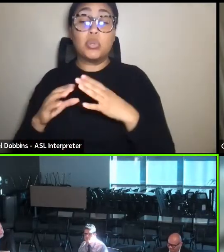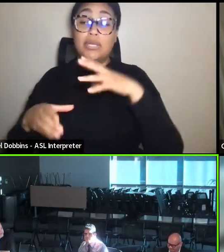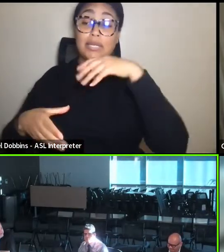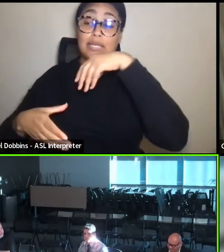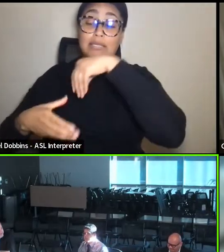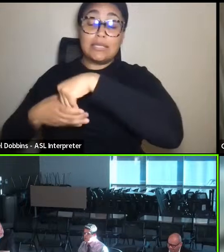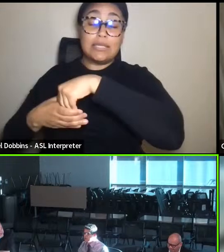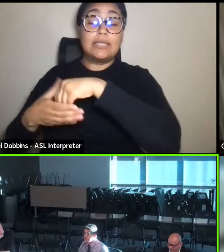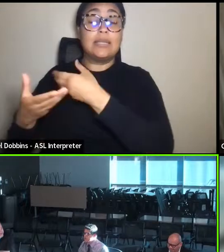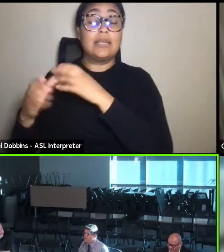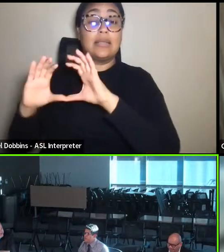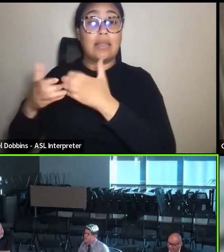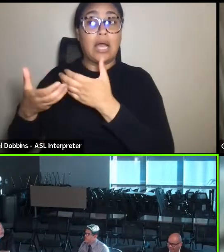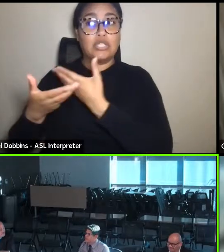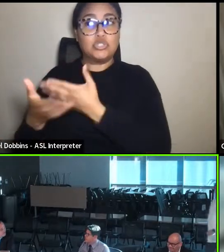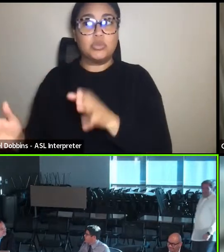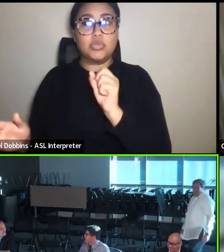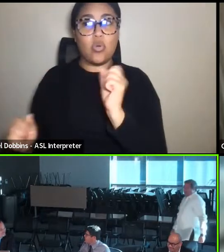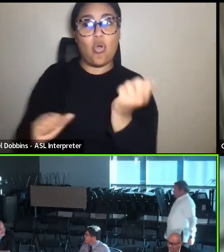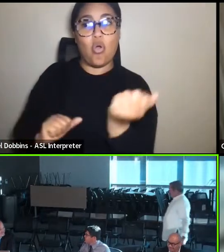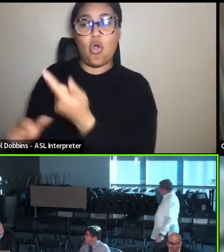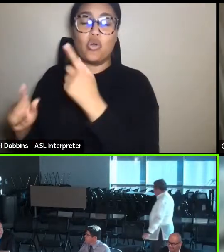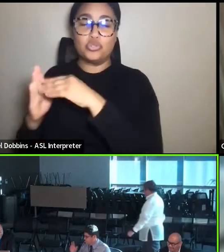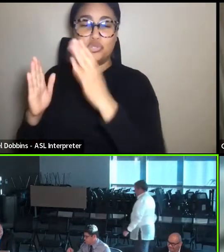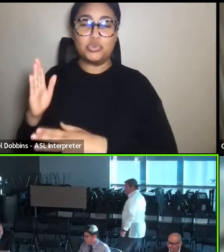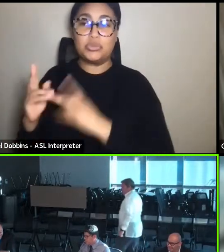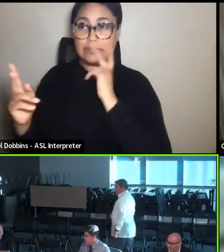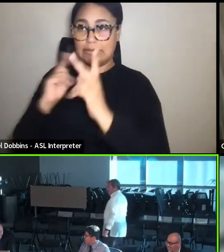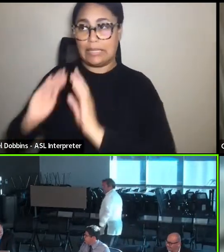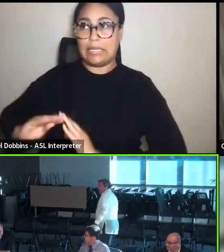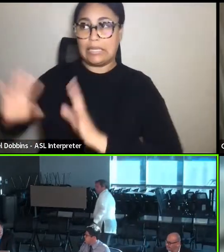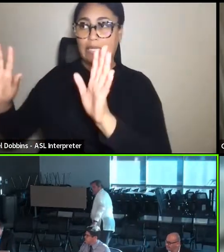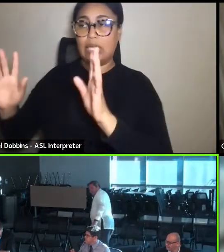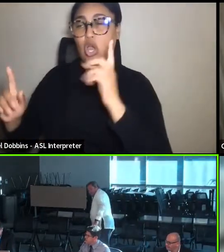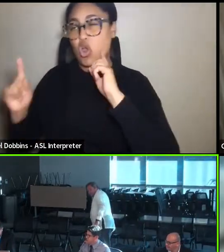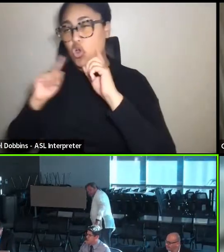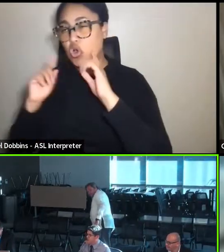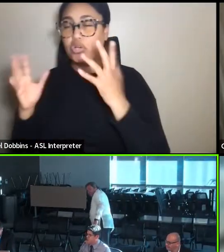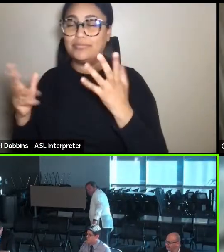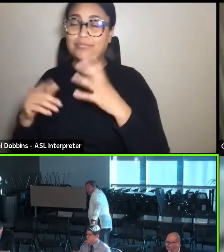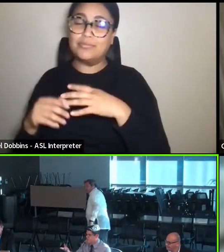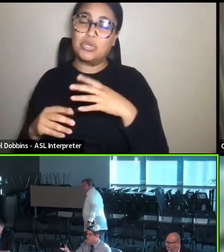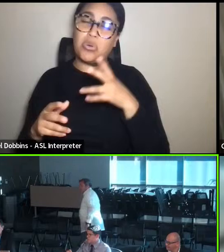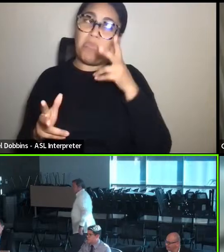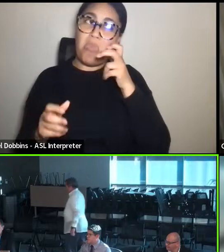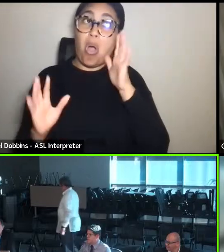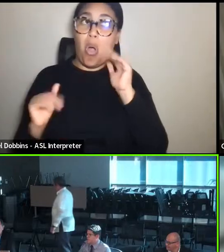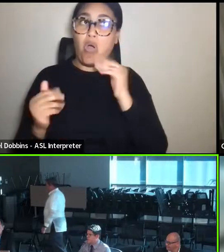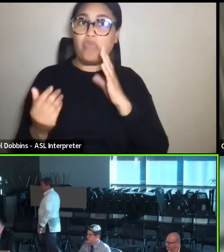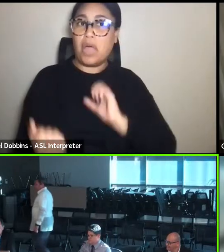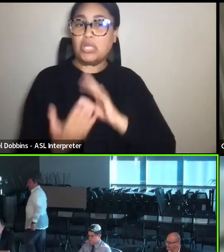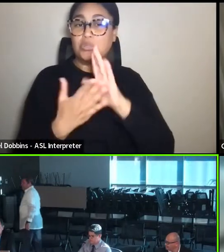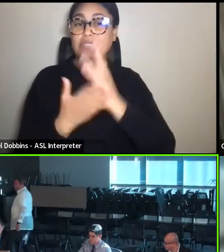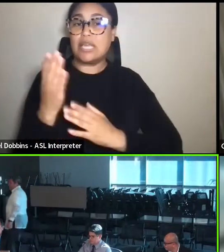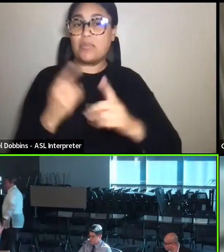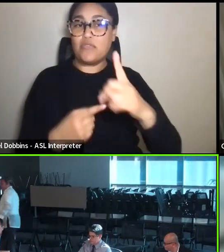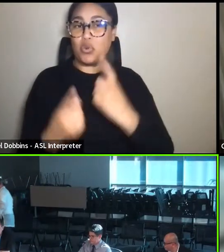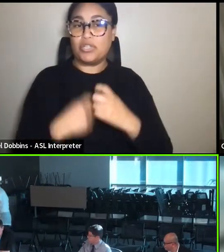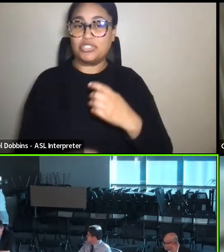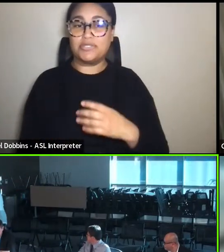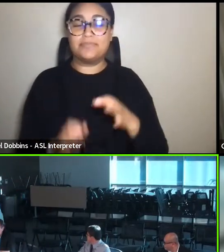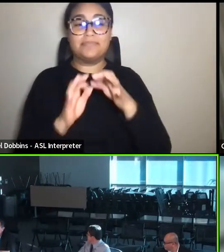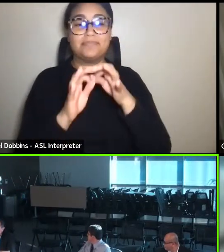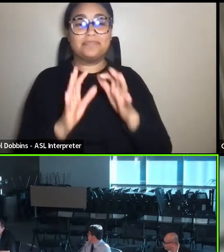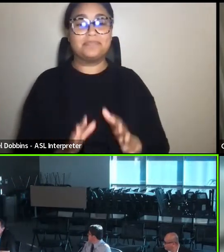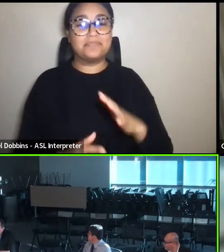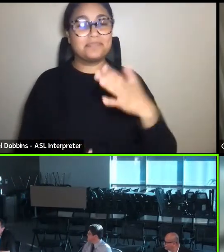classrooms to make sure that all kids are seen and heard. So anyway, those are some thoughts I have. Hopefully I've addressed some of your question.